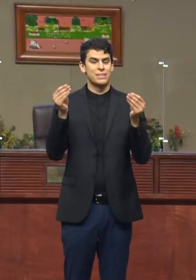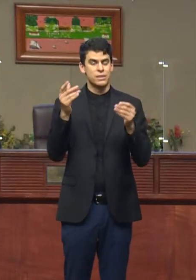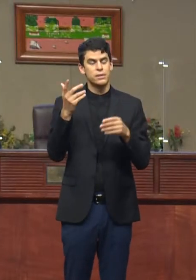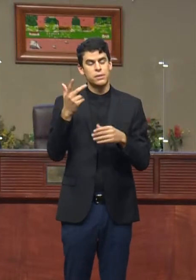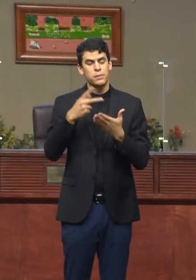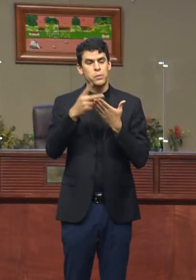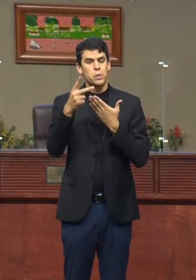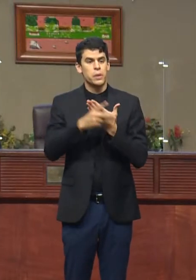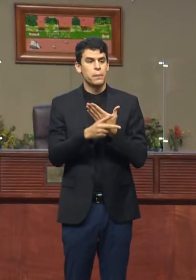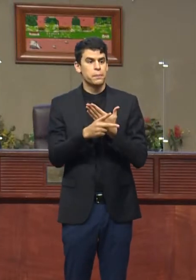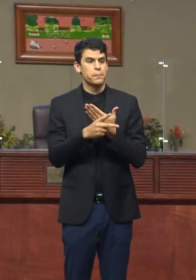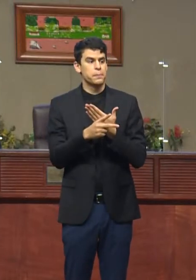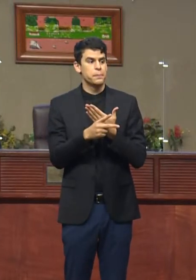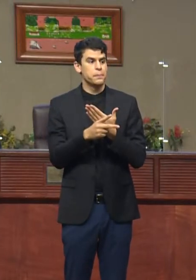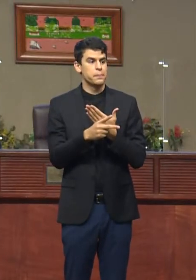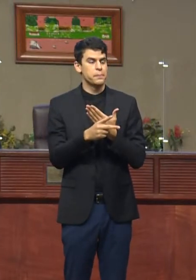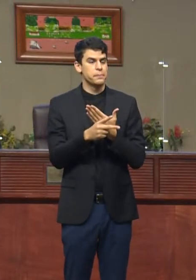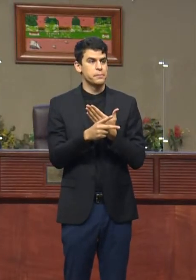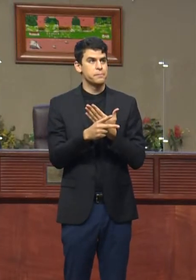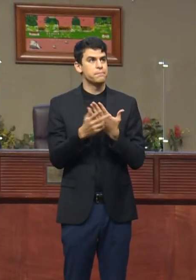and